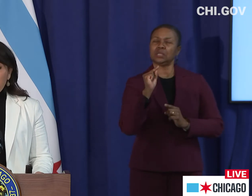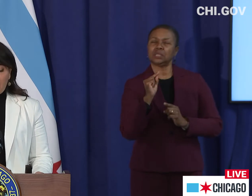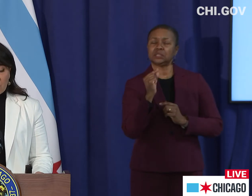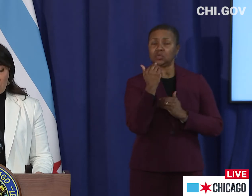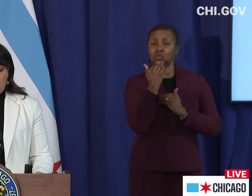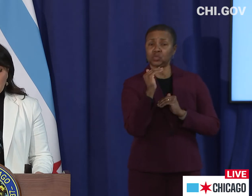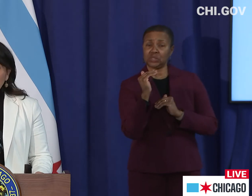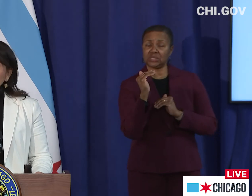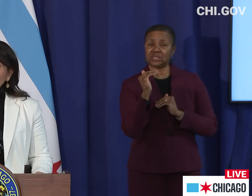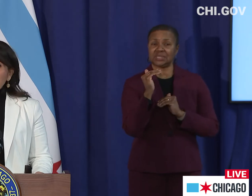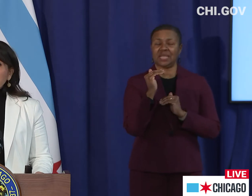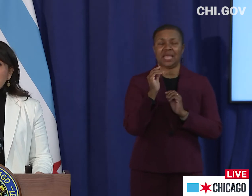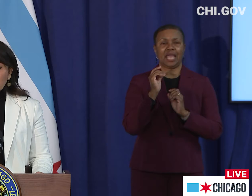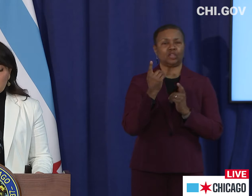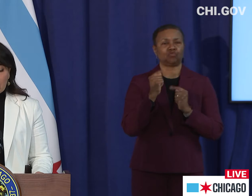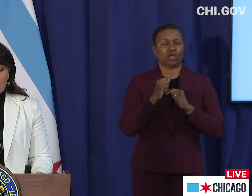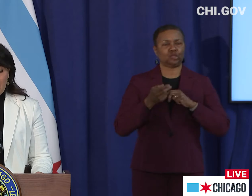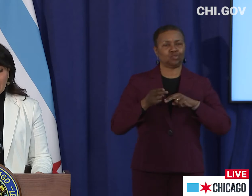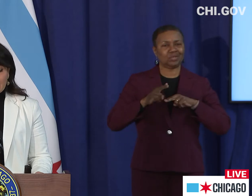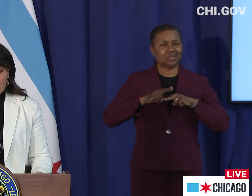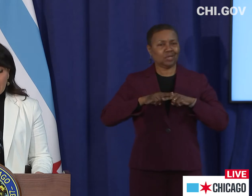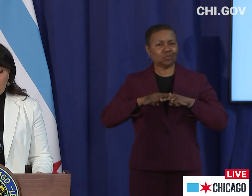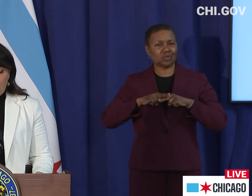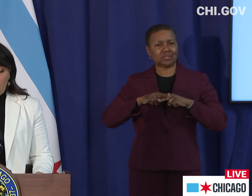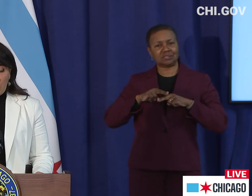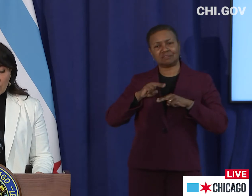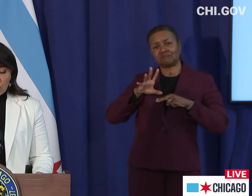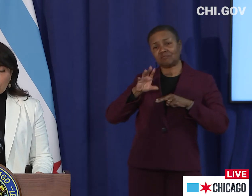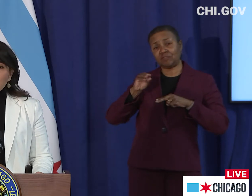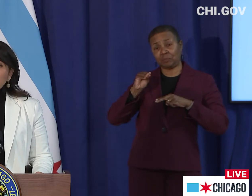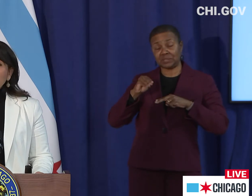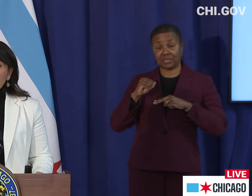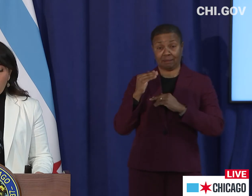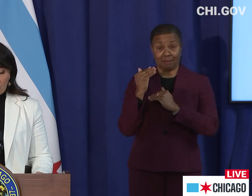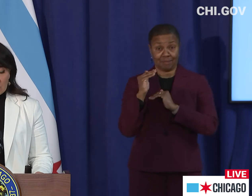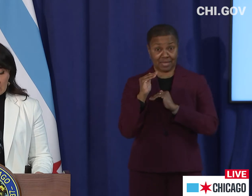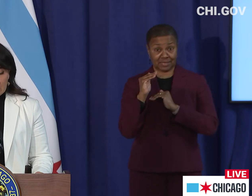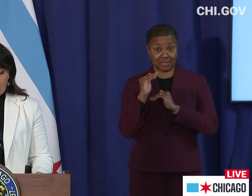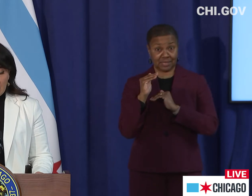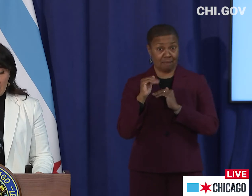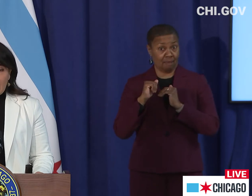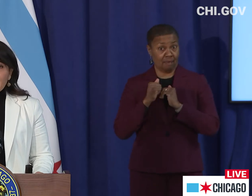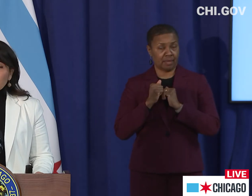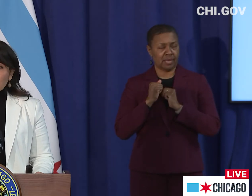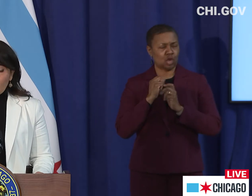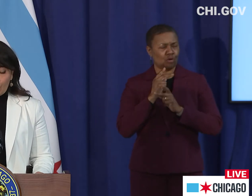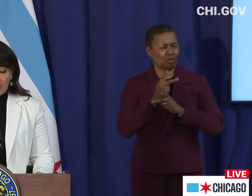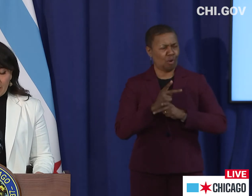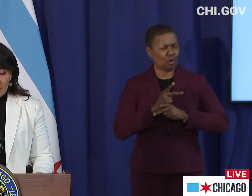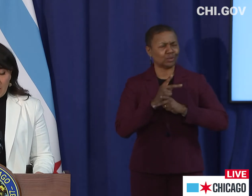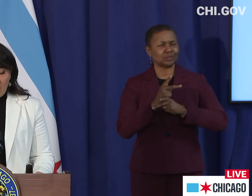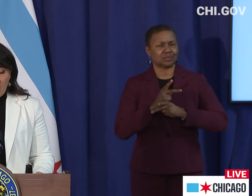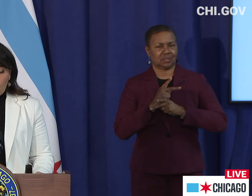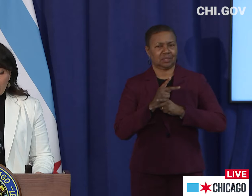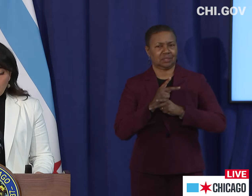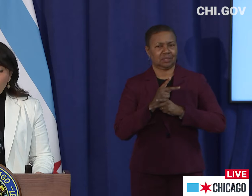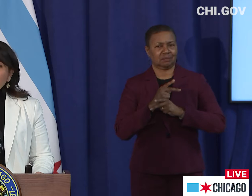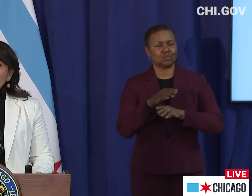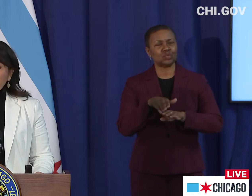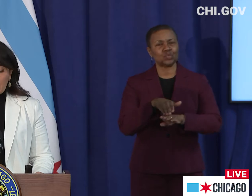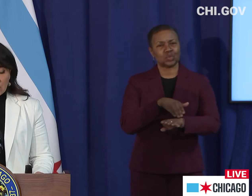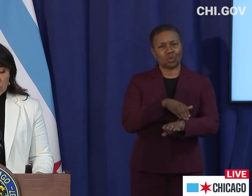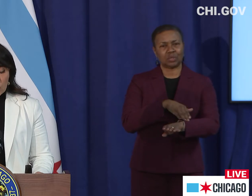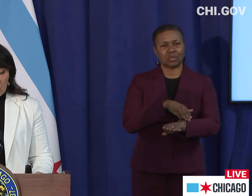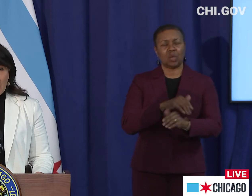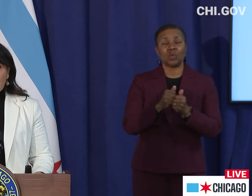releasing a path to the 50% indoor capacity, we are doing so cautiously and slowly, with